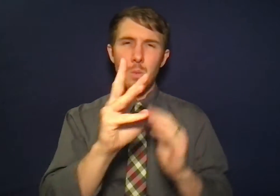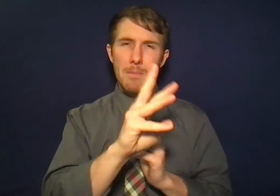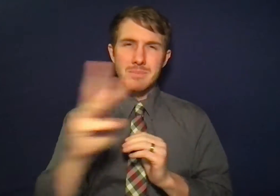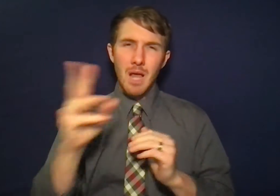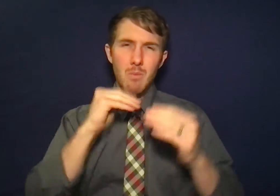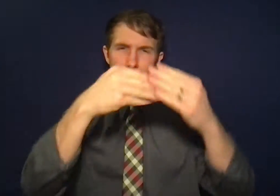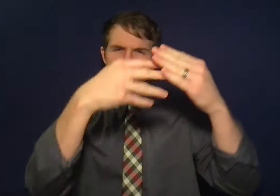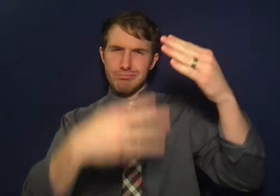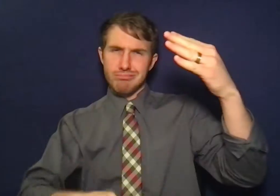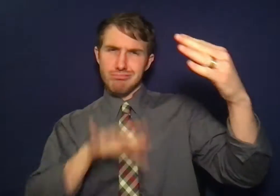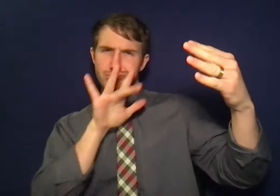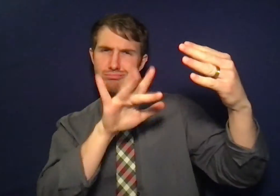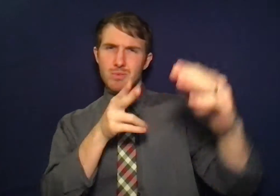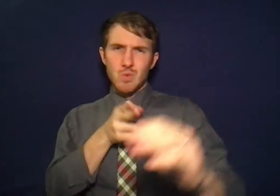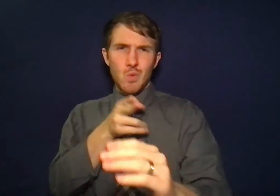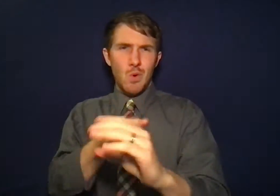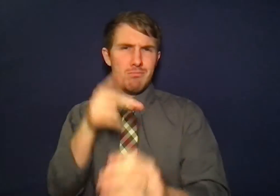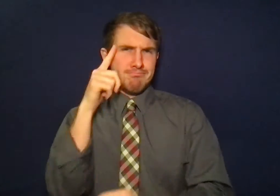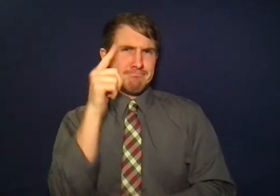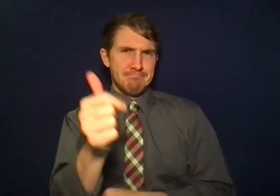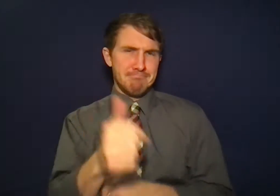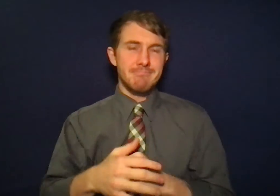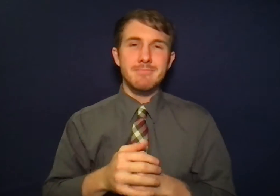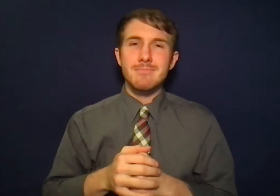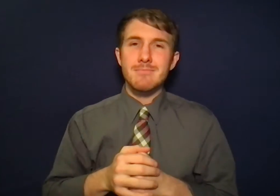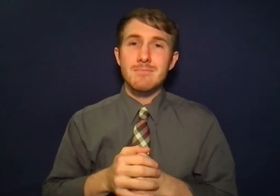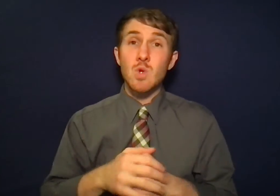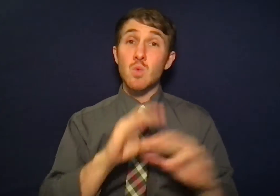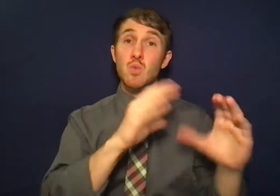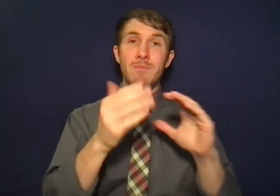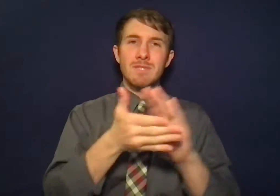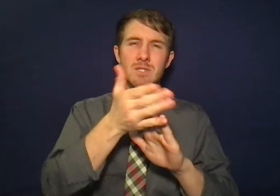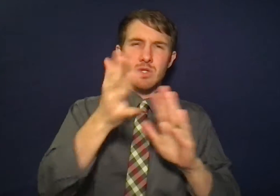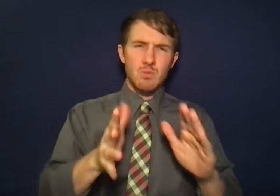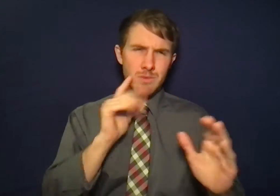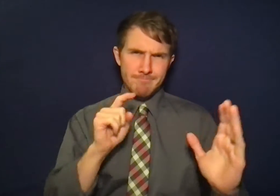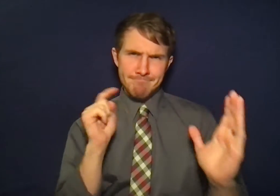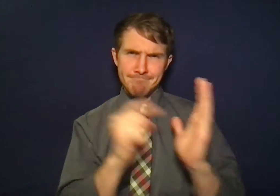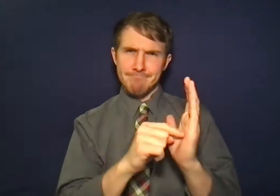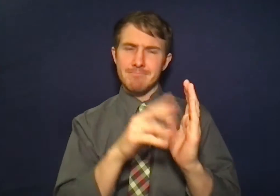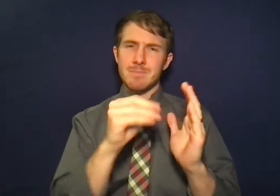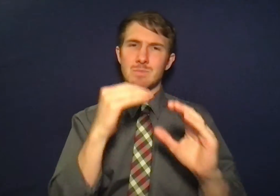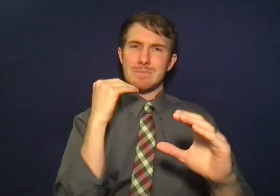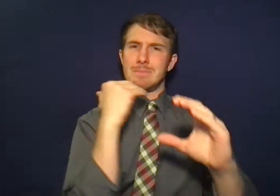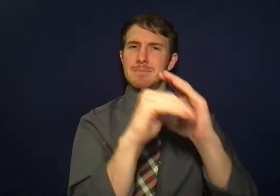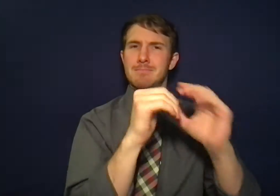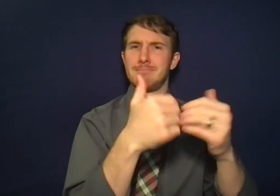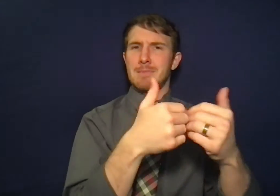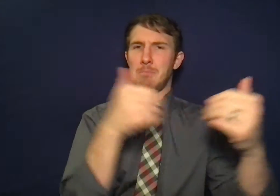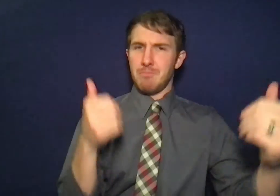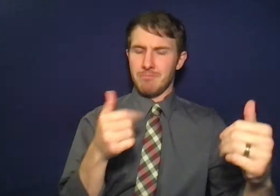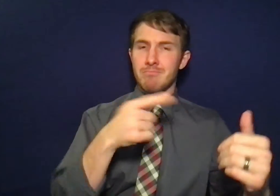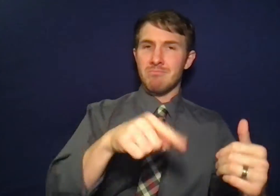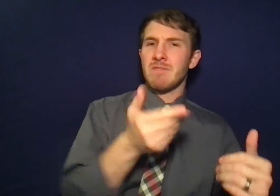website. Group facilitators will be identified and receive a separate email with an invitation to a Q&A